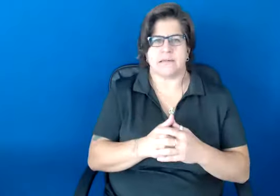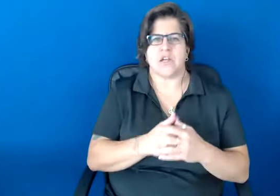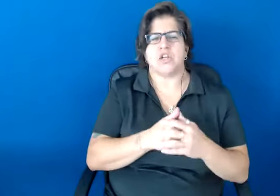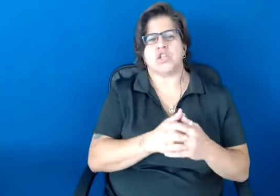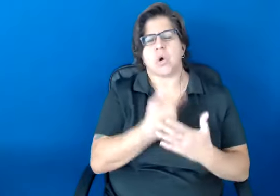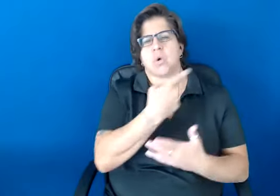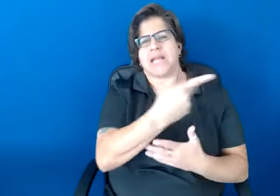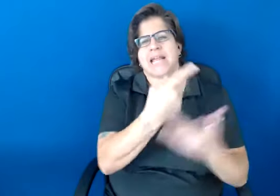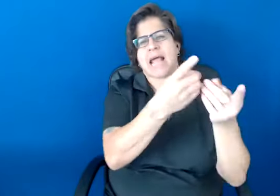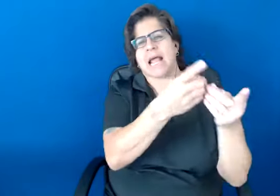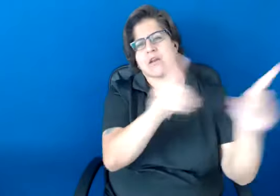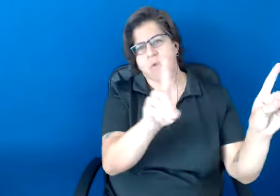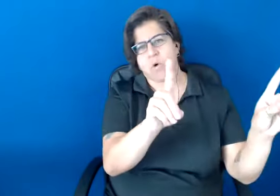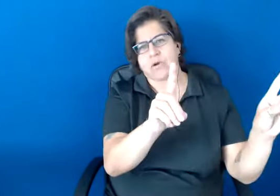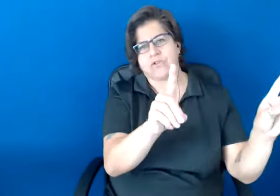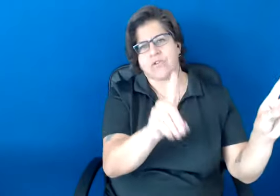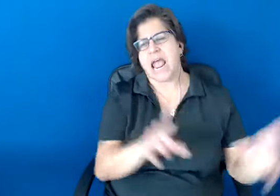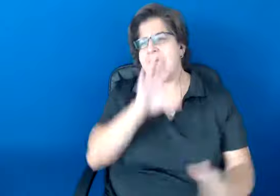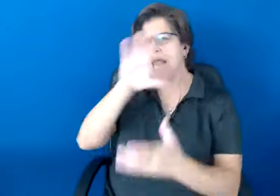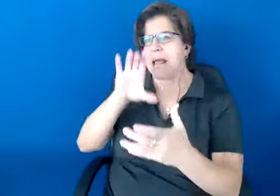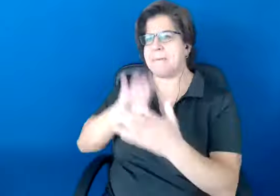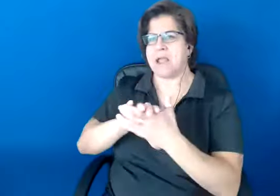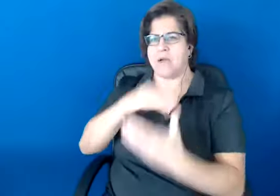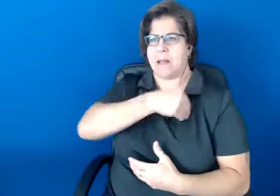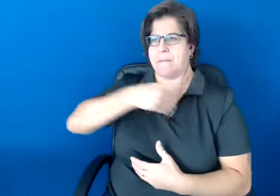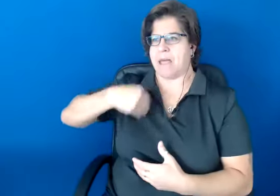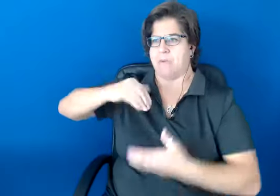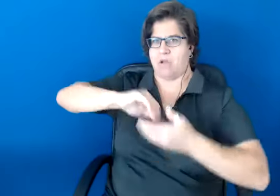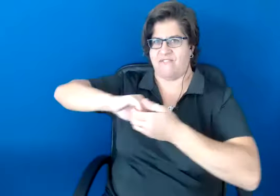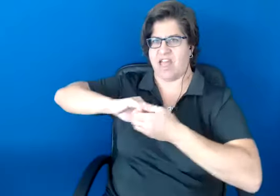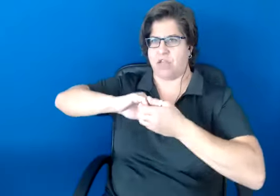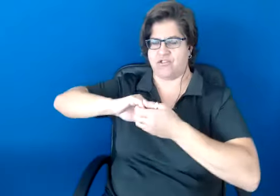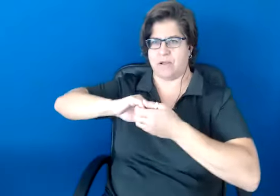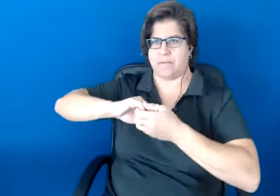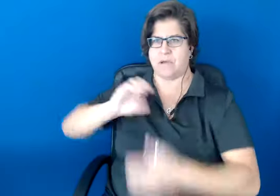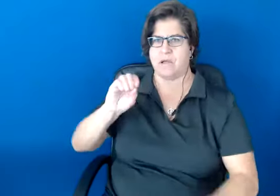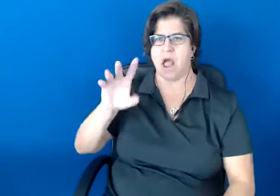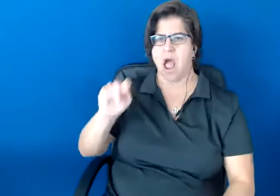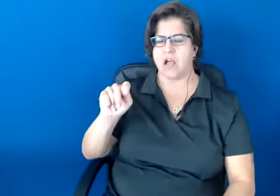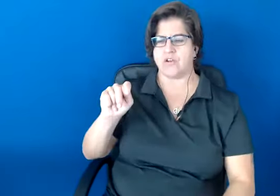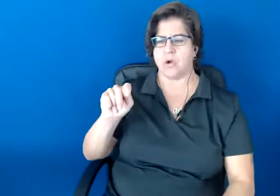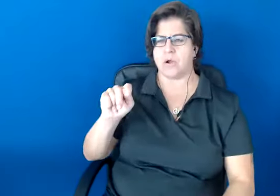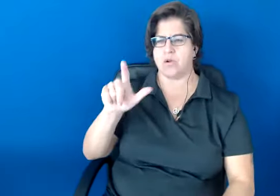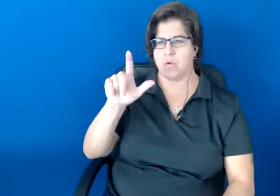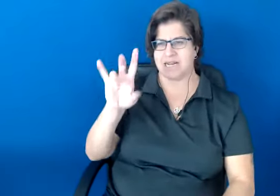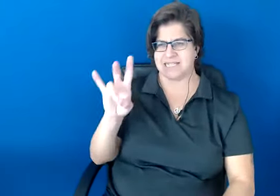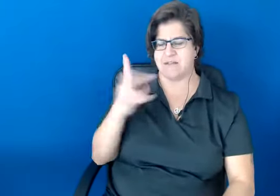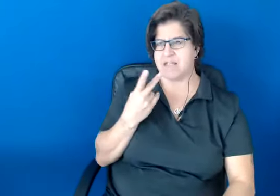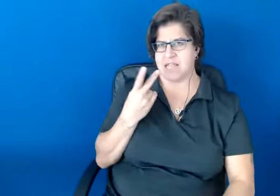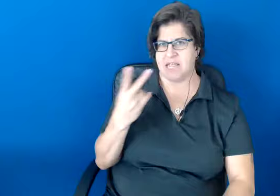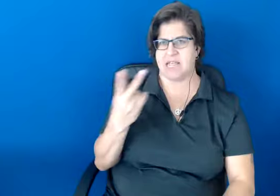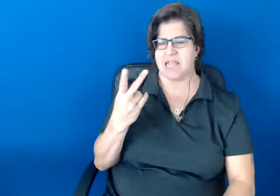and marrying a member of this fellowship, which on October the 27th, he and I